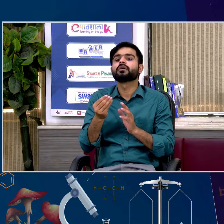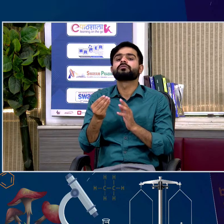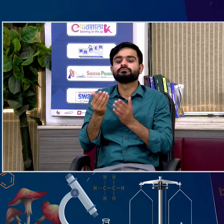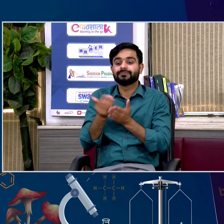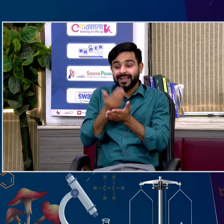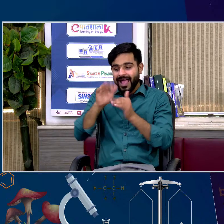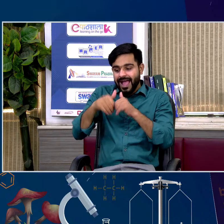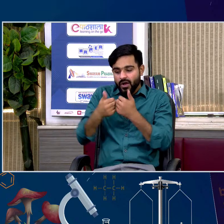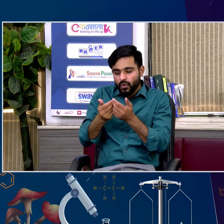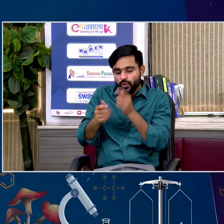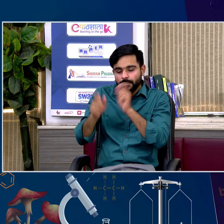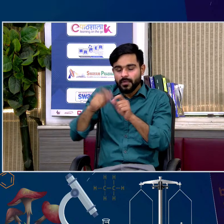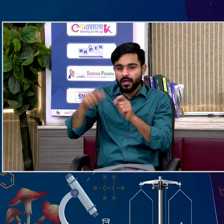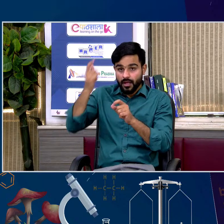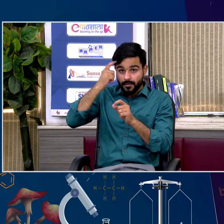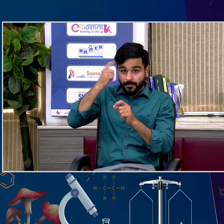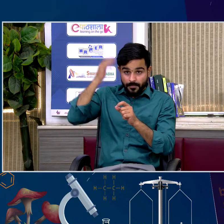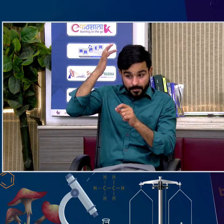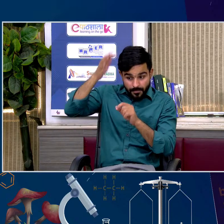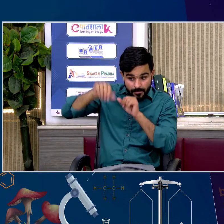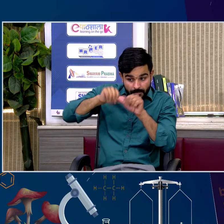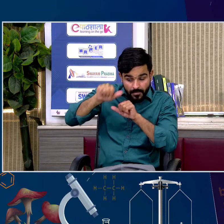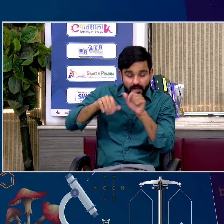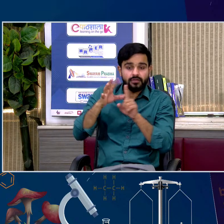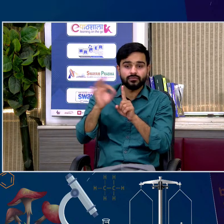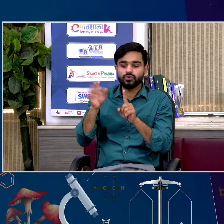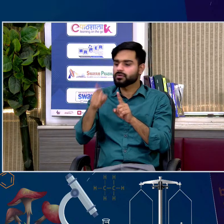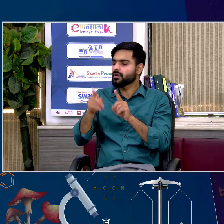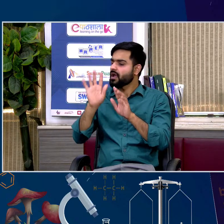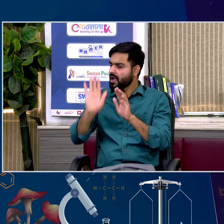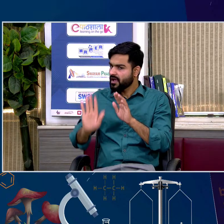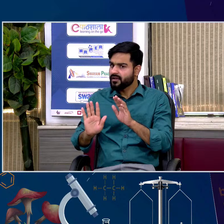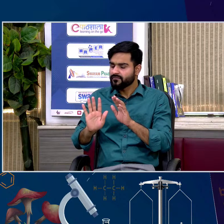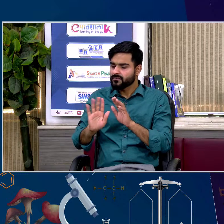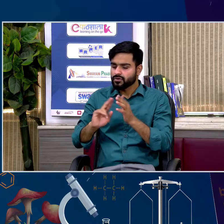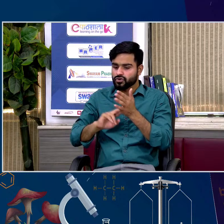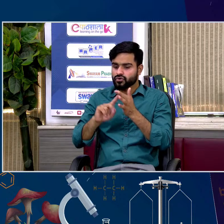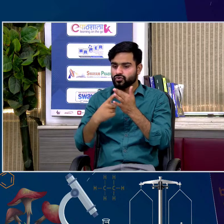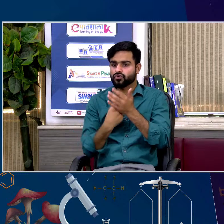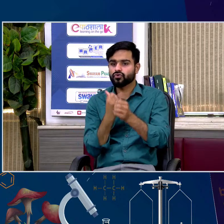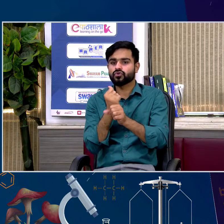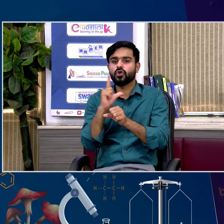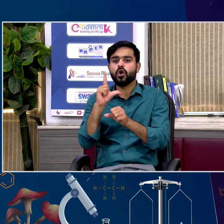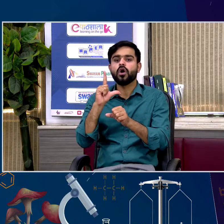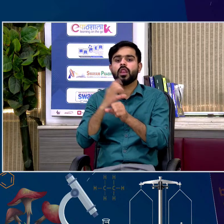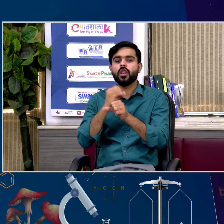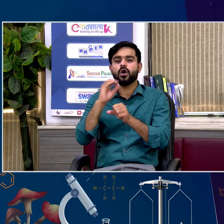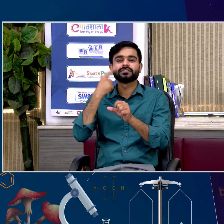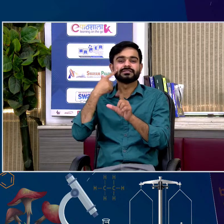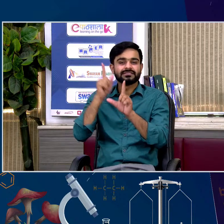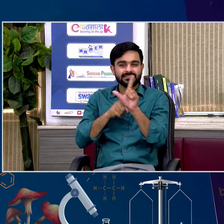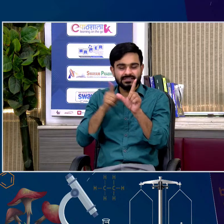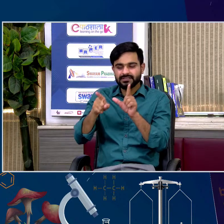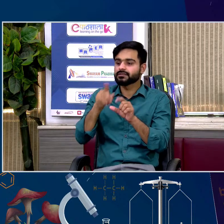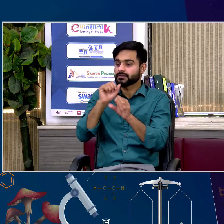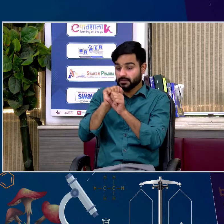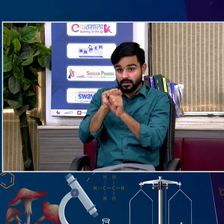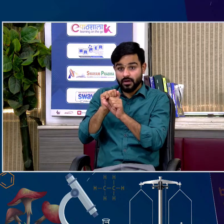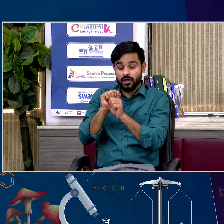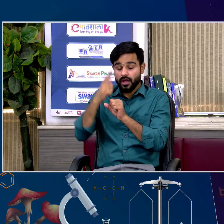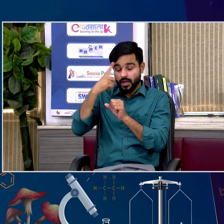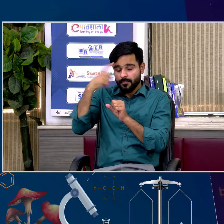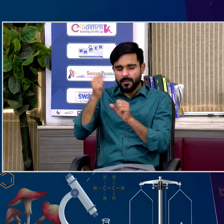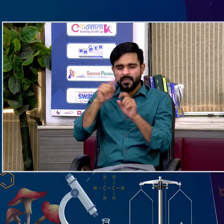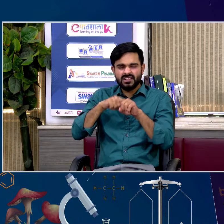This is how his brain is. He has a different neurology. And because of this, his working memory is very, very